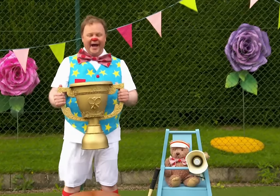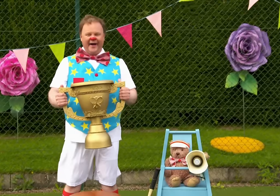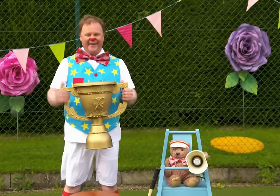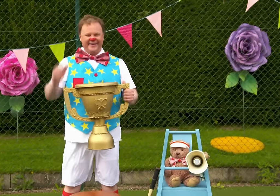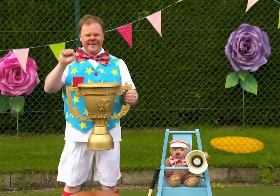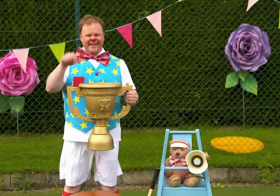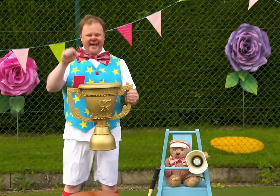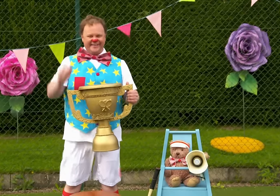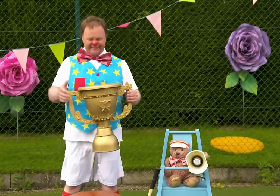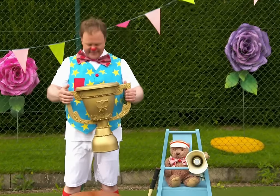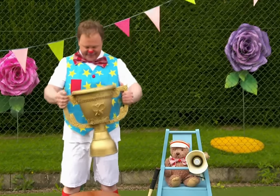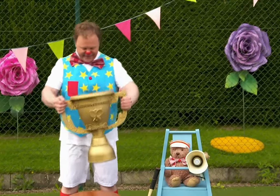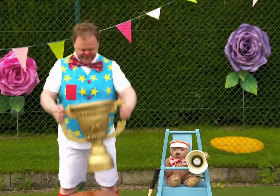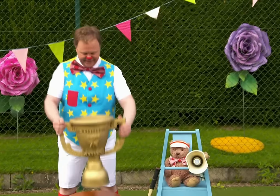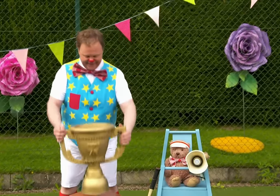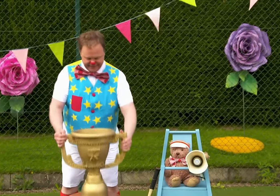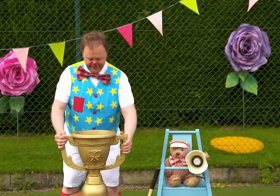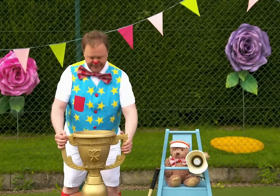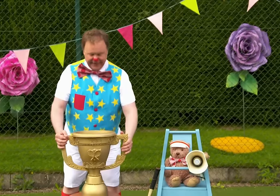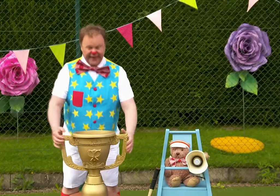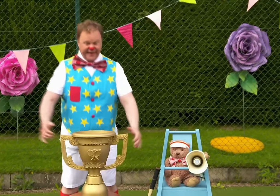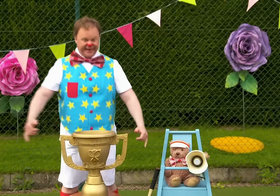Oh, yes, of course.